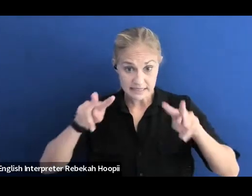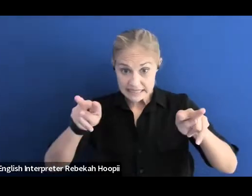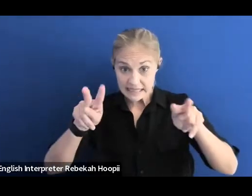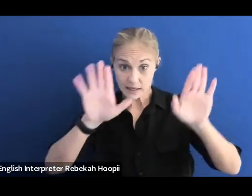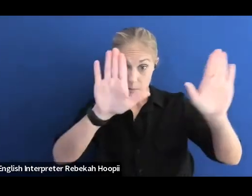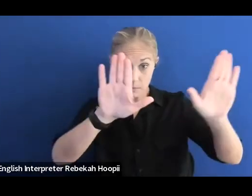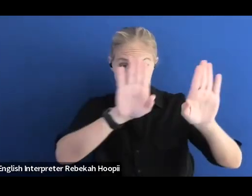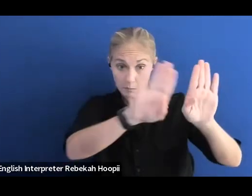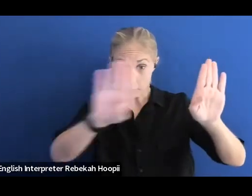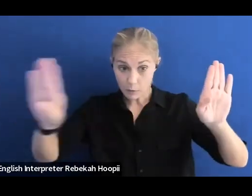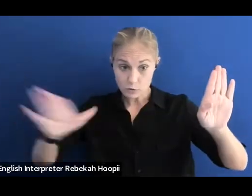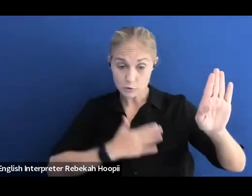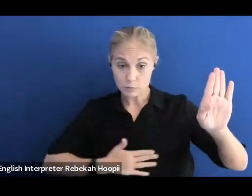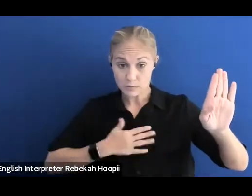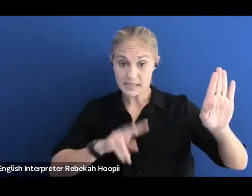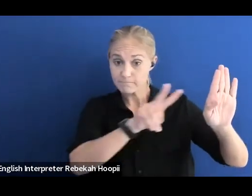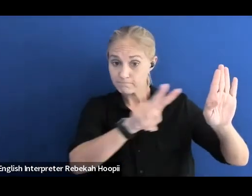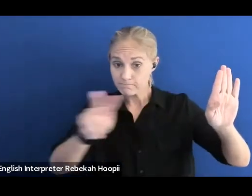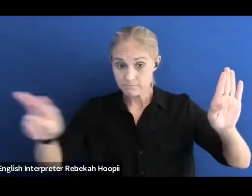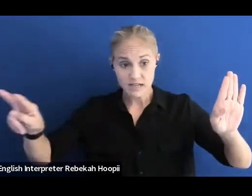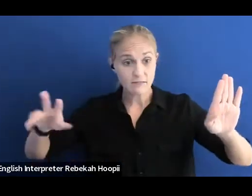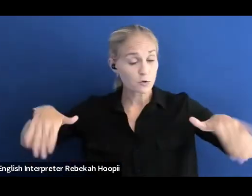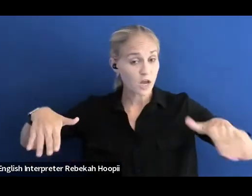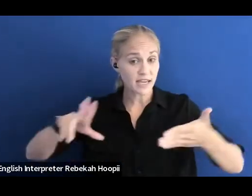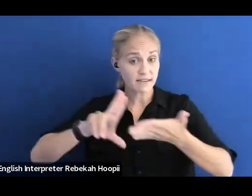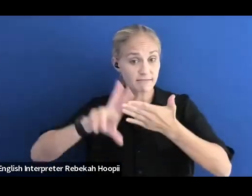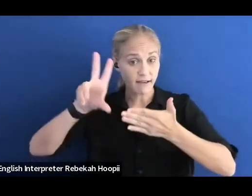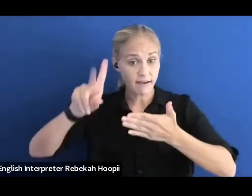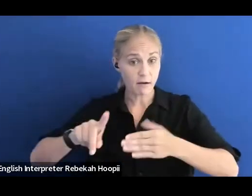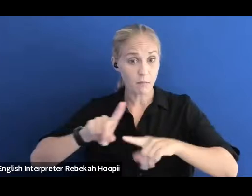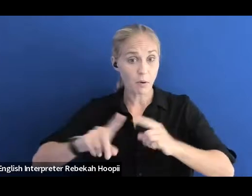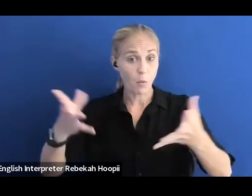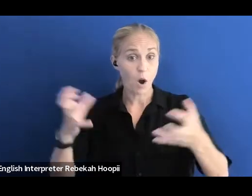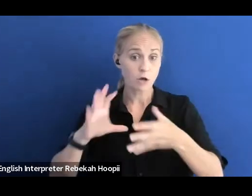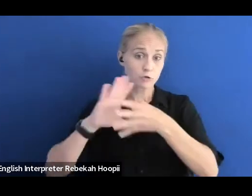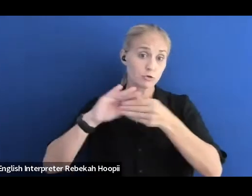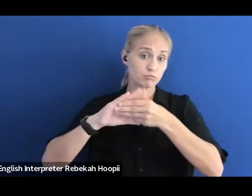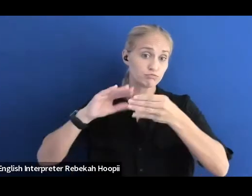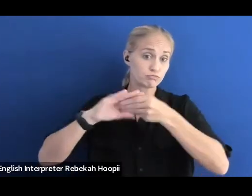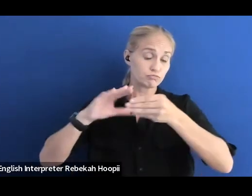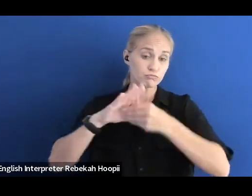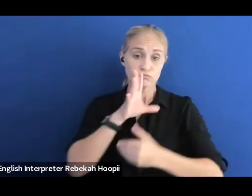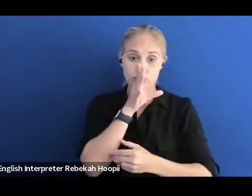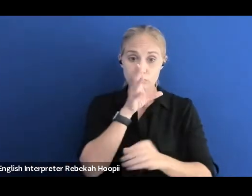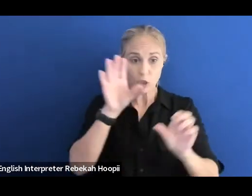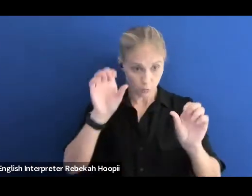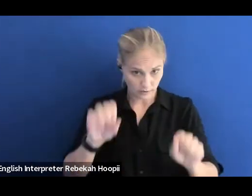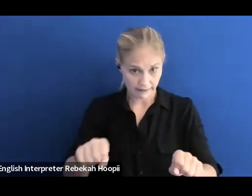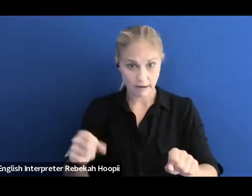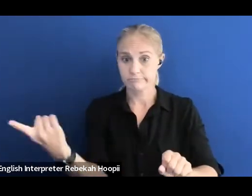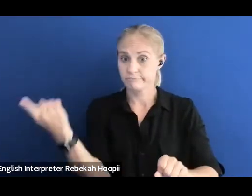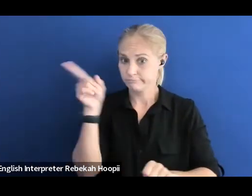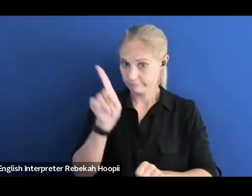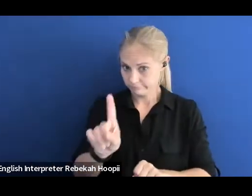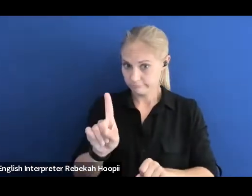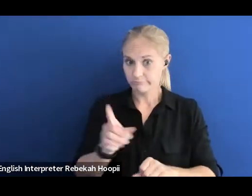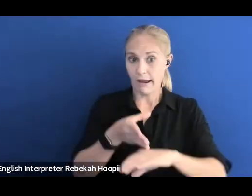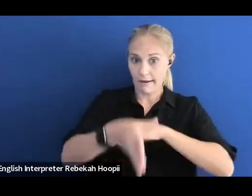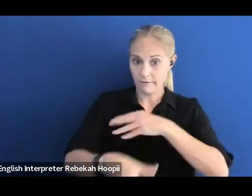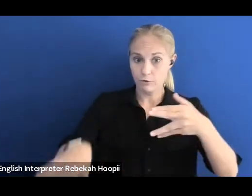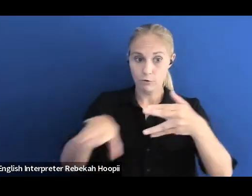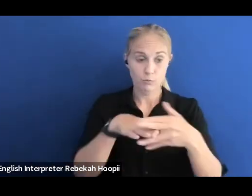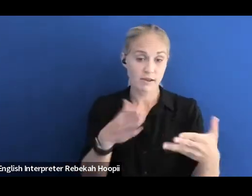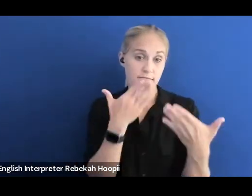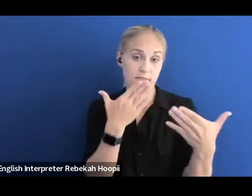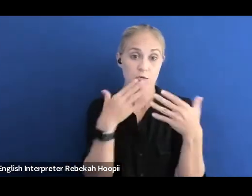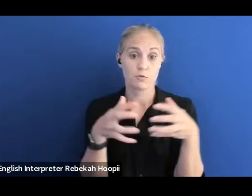And then if you have people who did not sign up and would like to testify, and people would like to go there, and then we'll come back with you. Thank you so much.